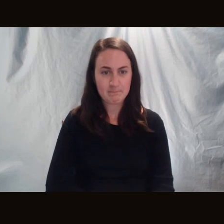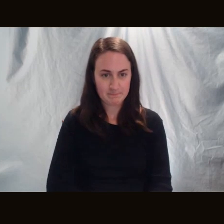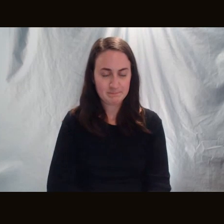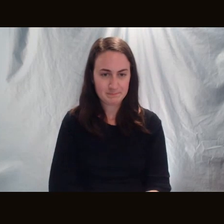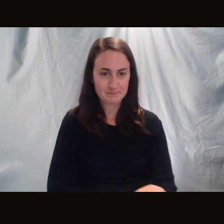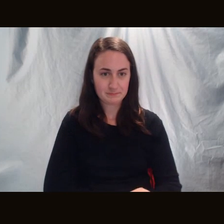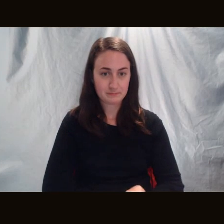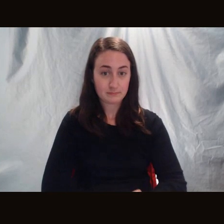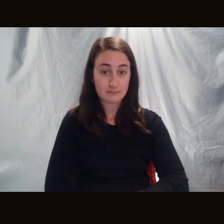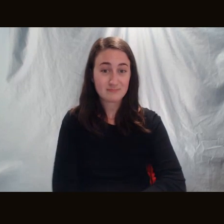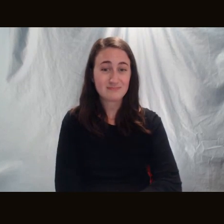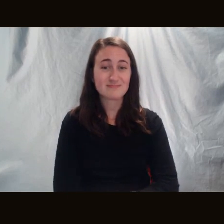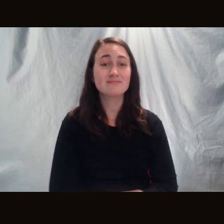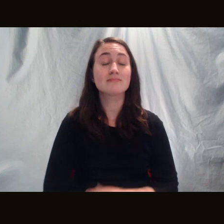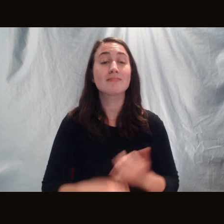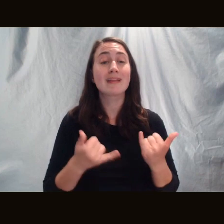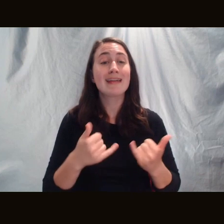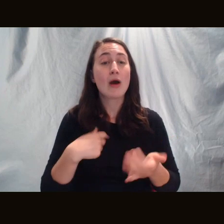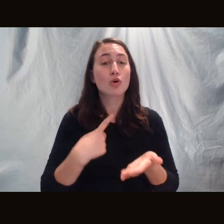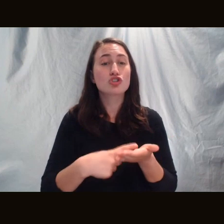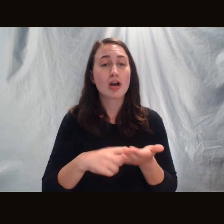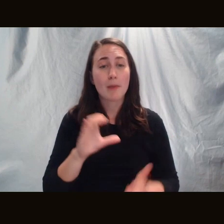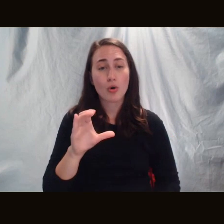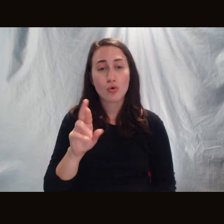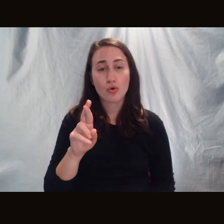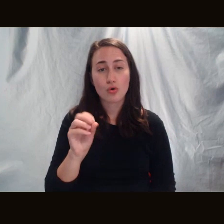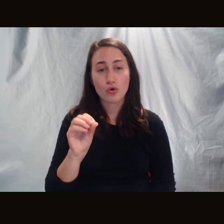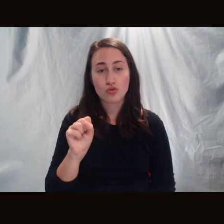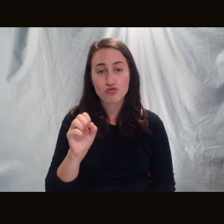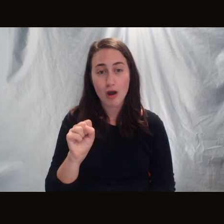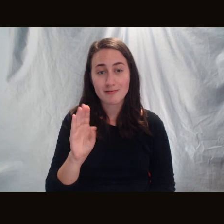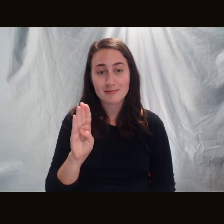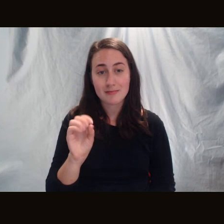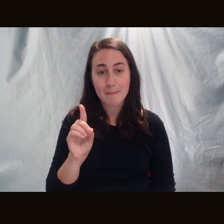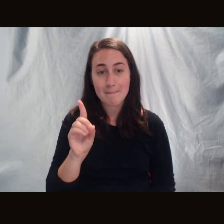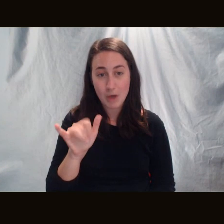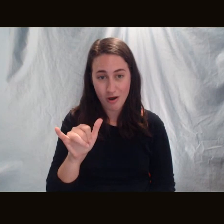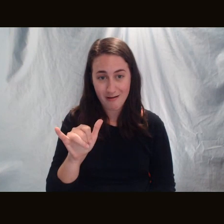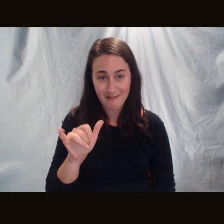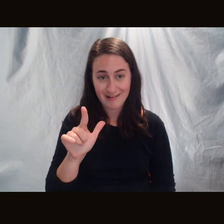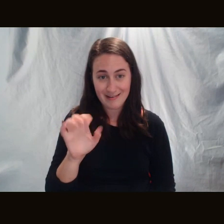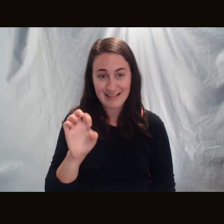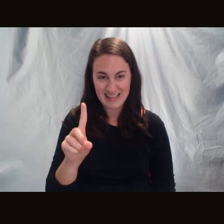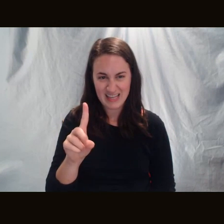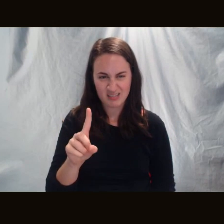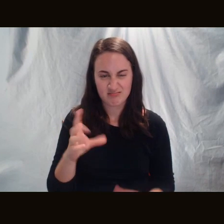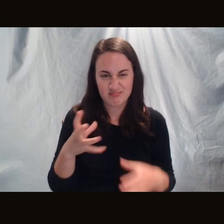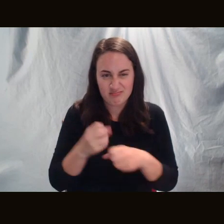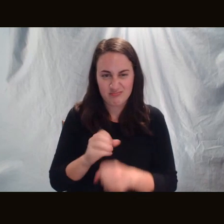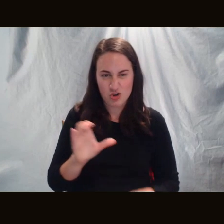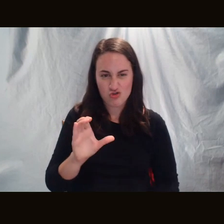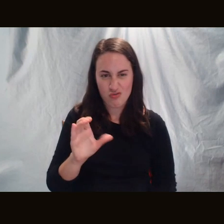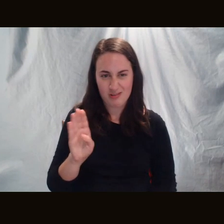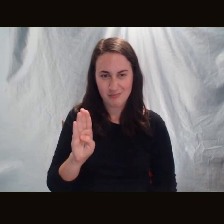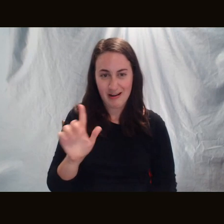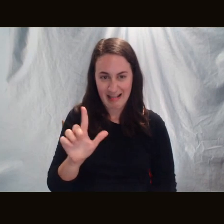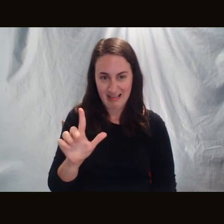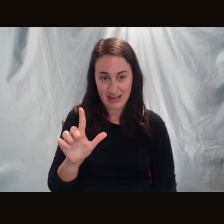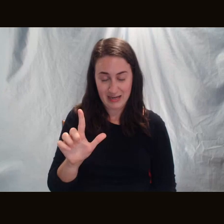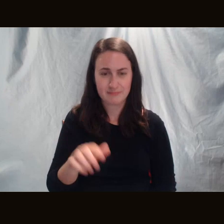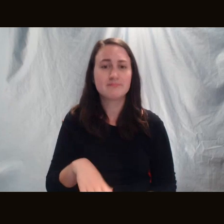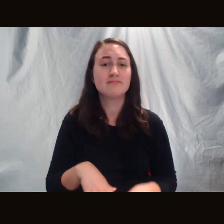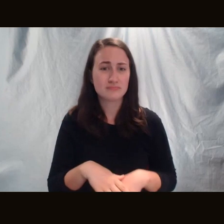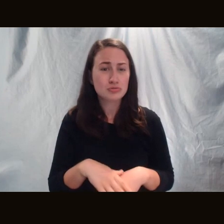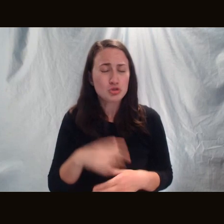basic, we're going to go over what's called the crossbody lead. And the crossbody lead is essentially changing direction. You see, so far we've been doing